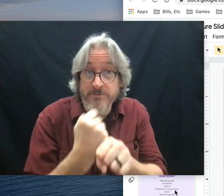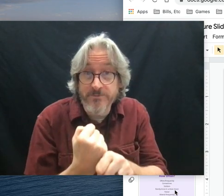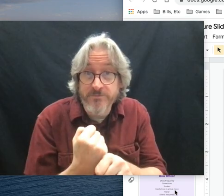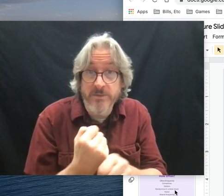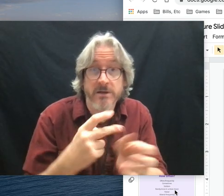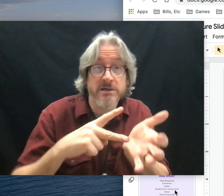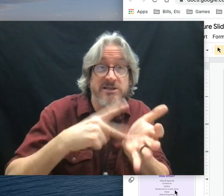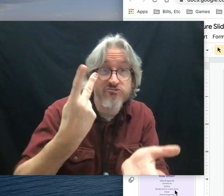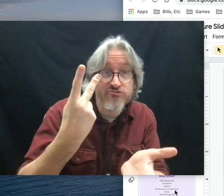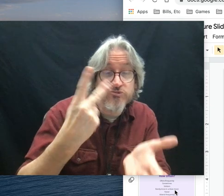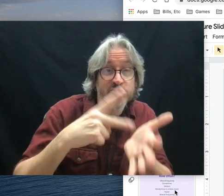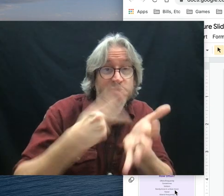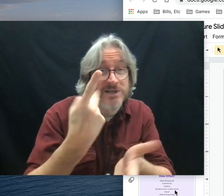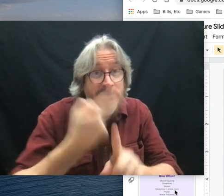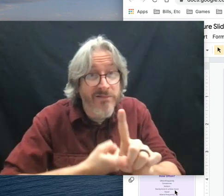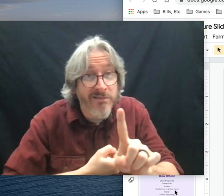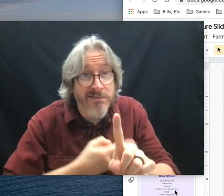year.